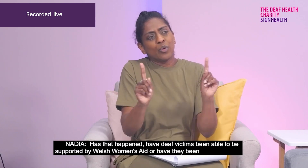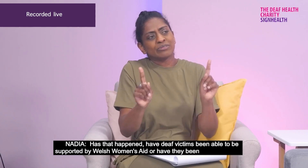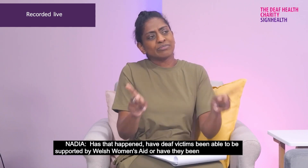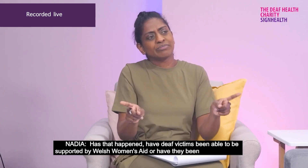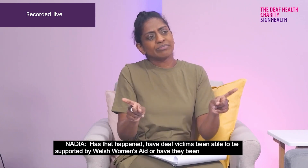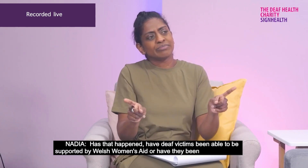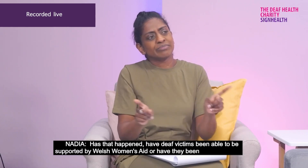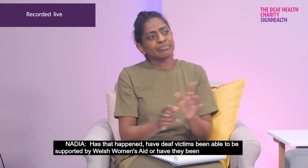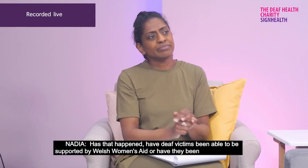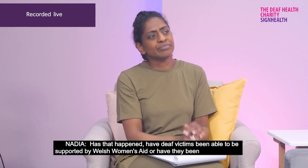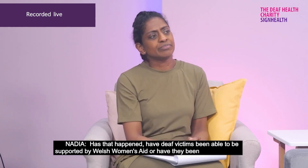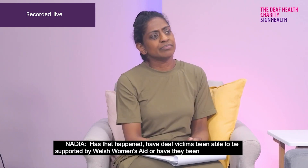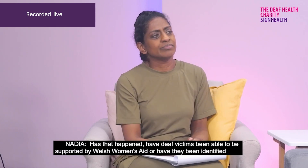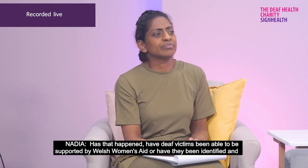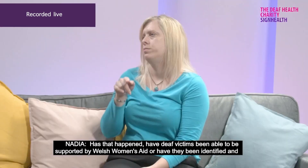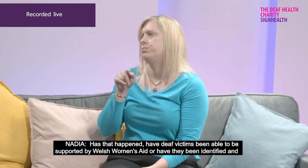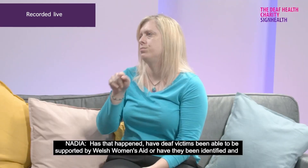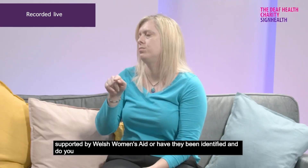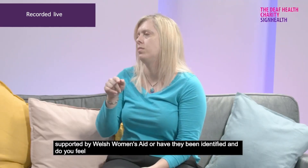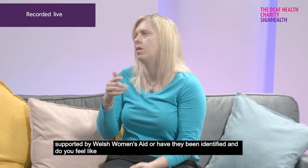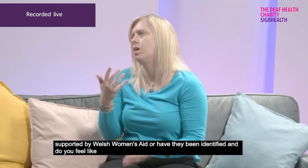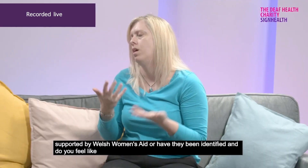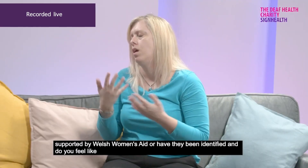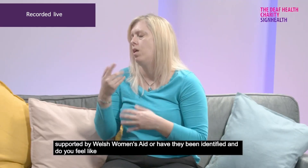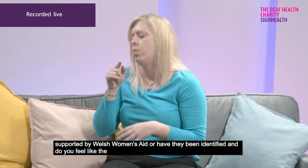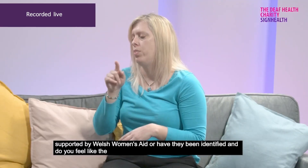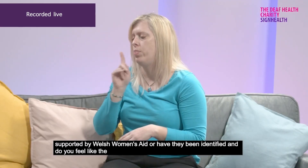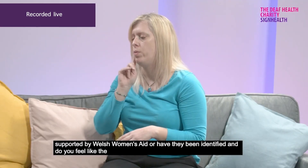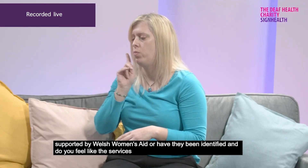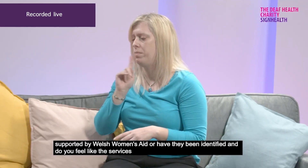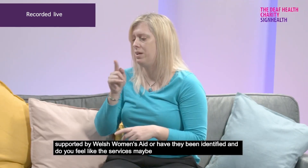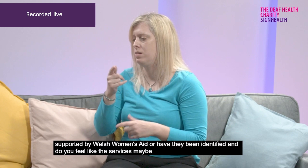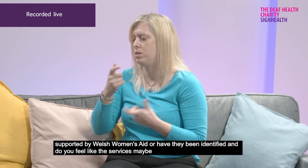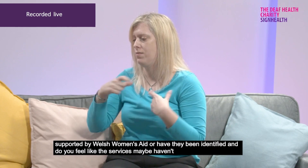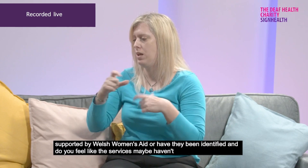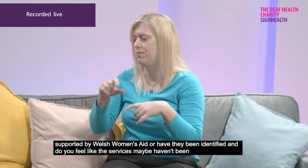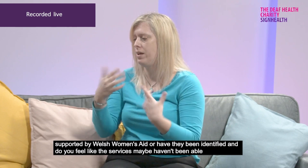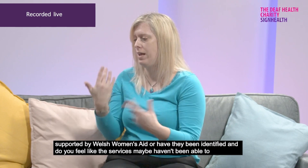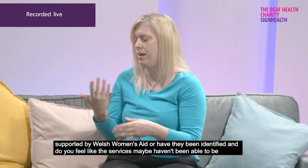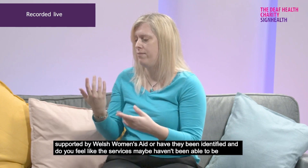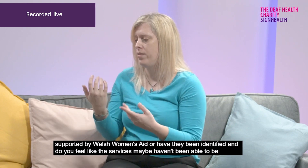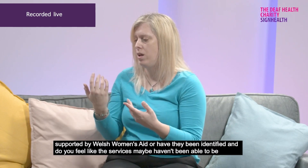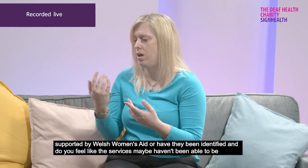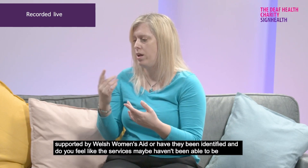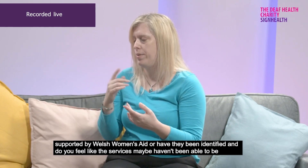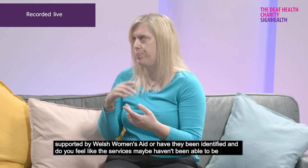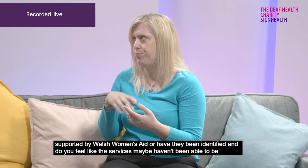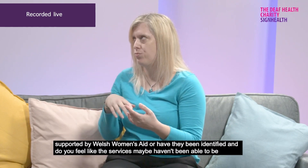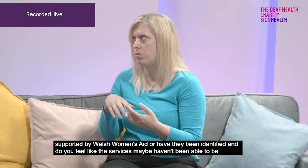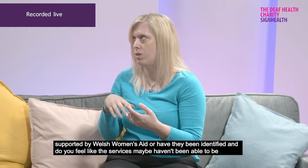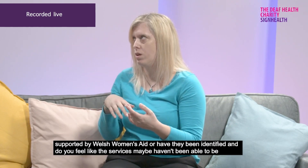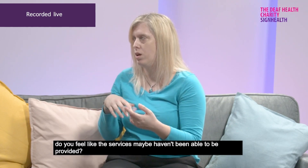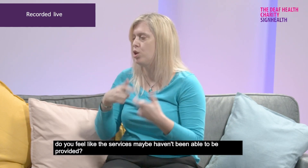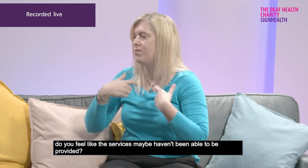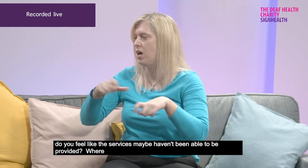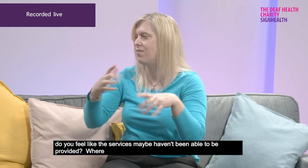identified and do you feel like the services maybe haven't been able to be provided? Where are the gaps?